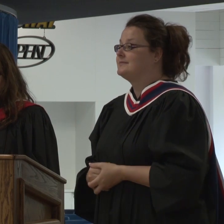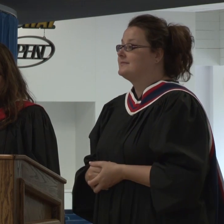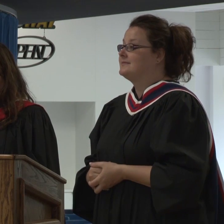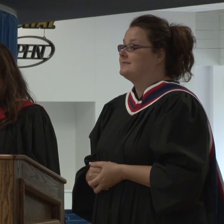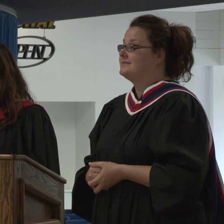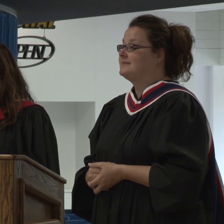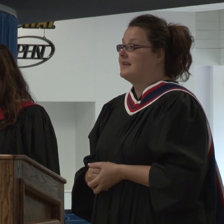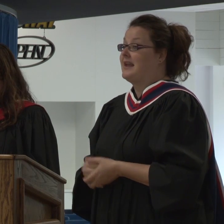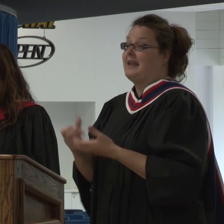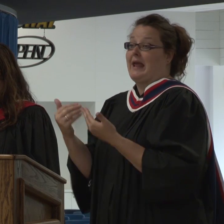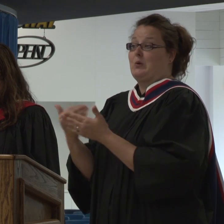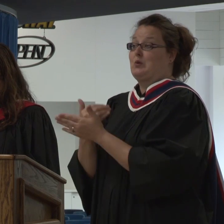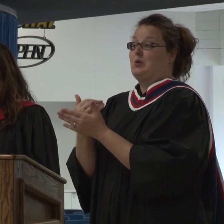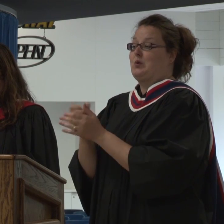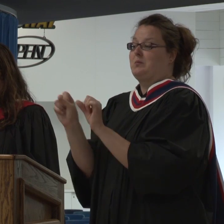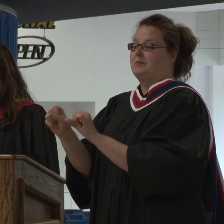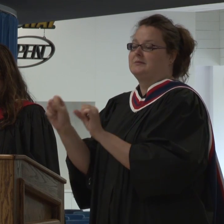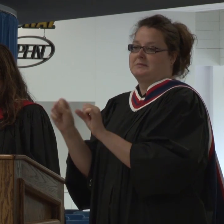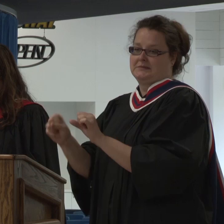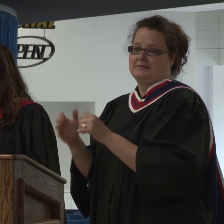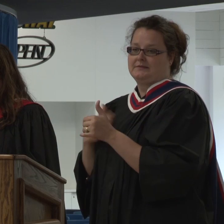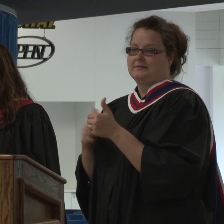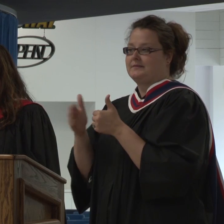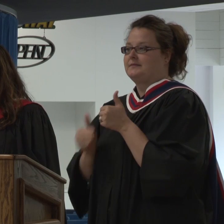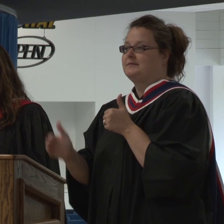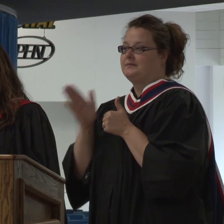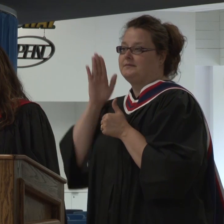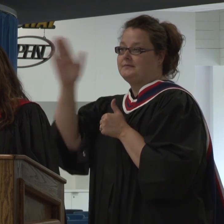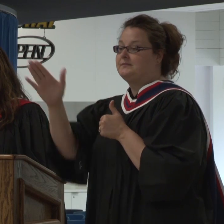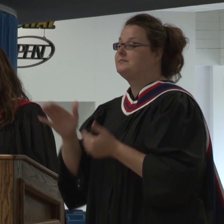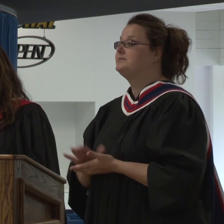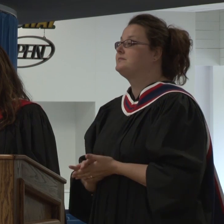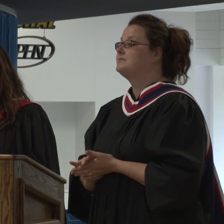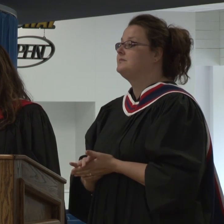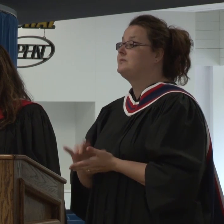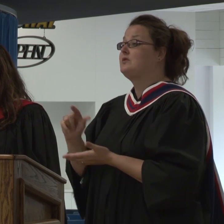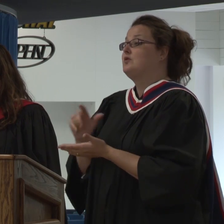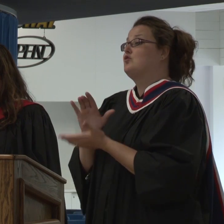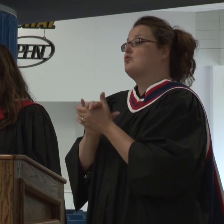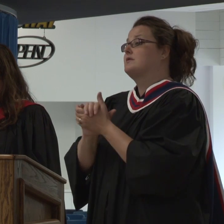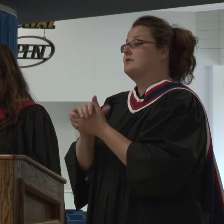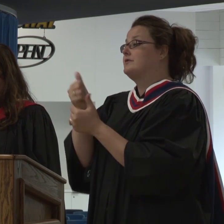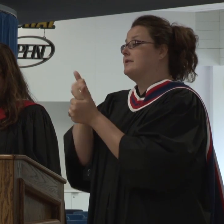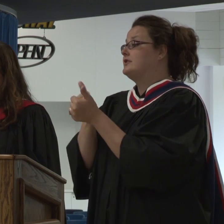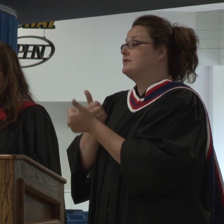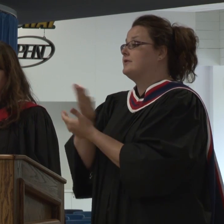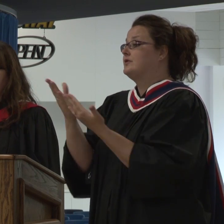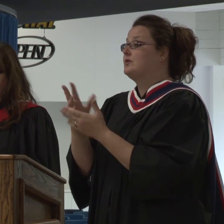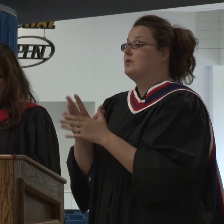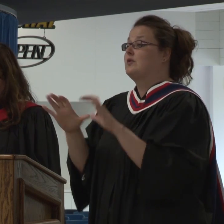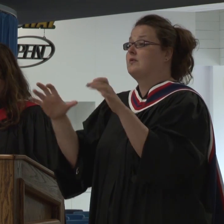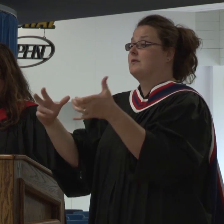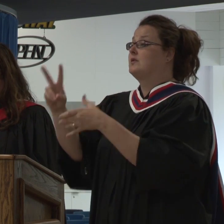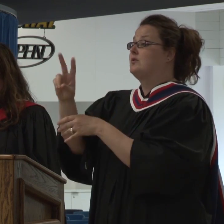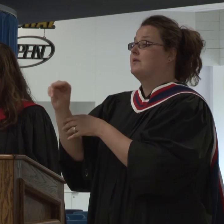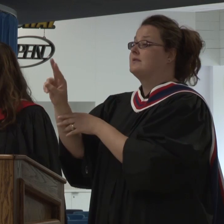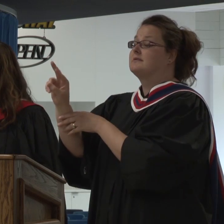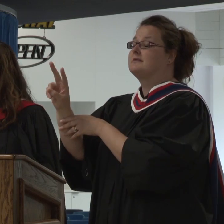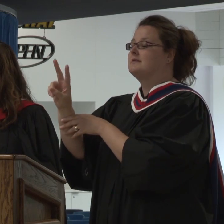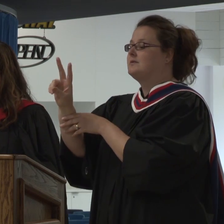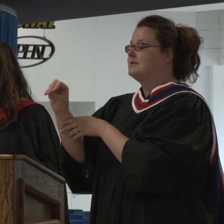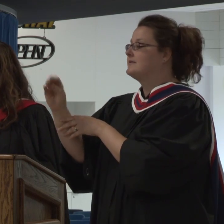risk now provides you with. Congratulations to each of you, the 2014